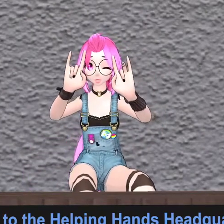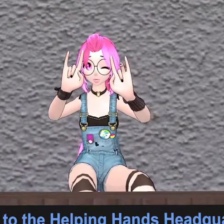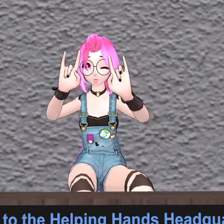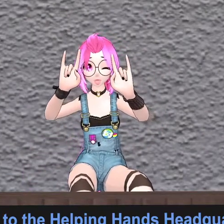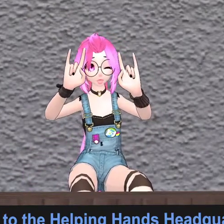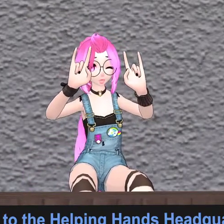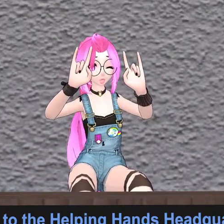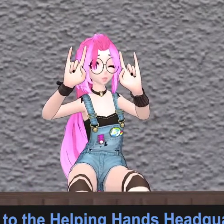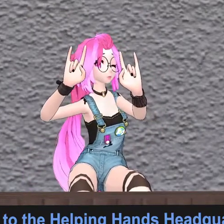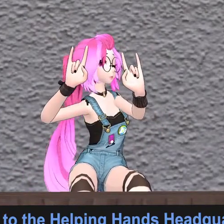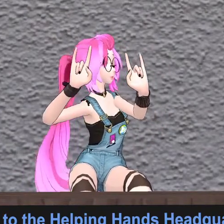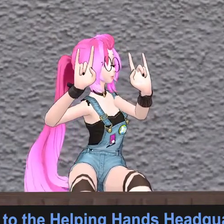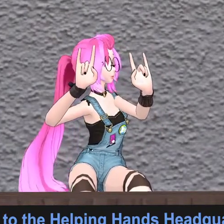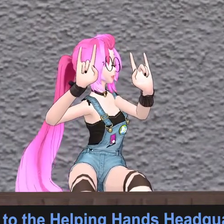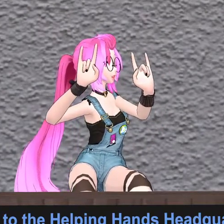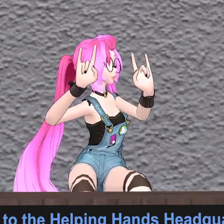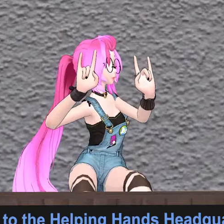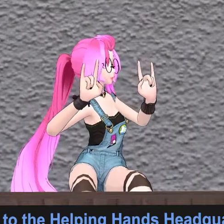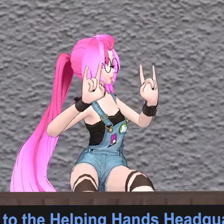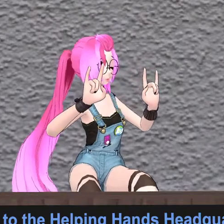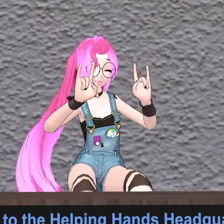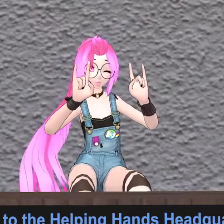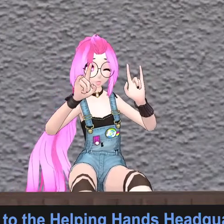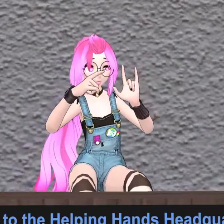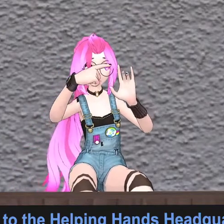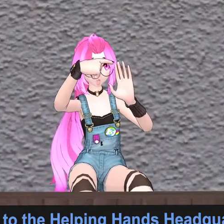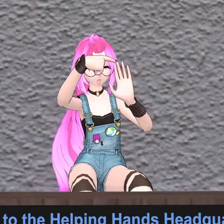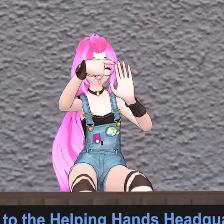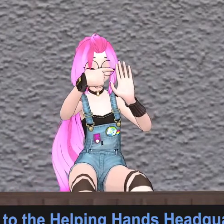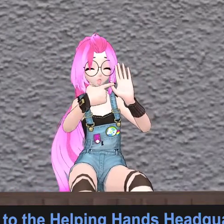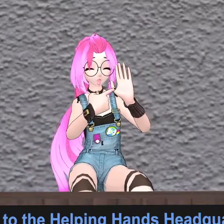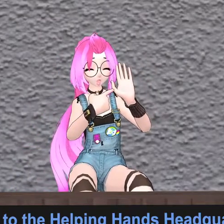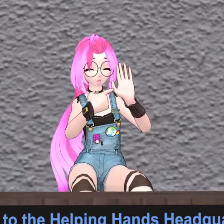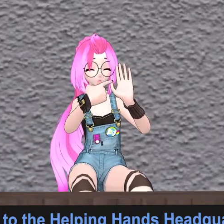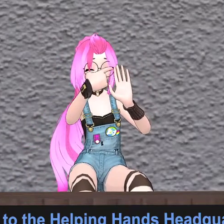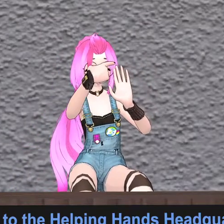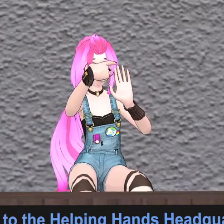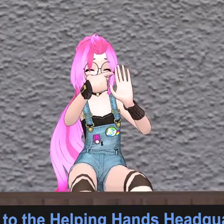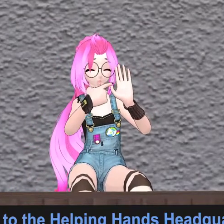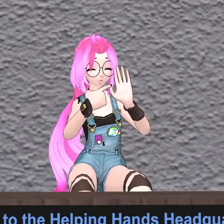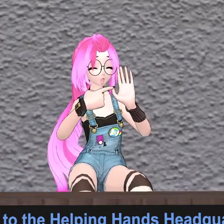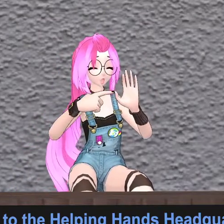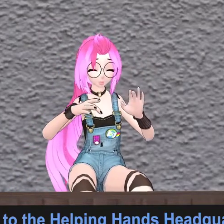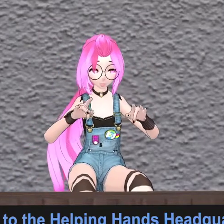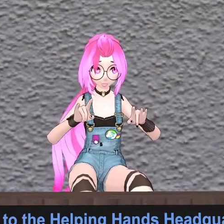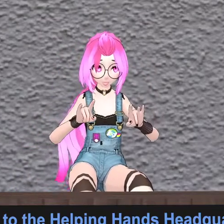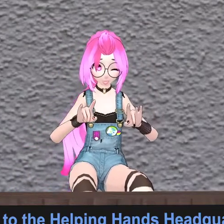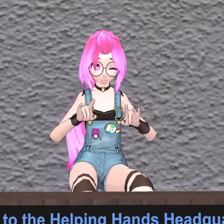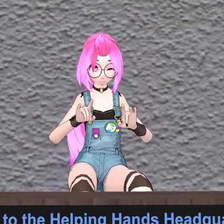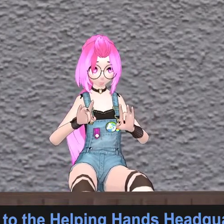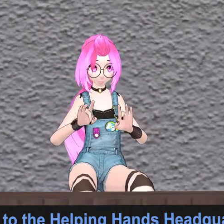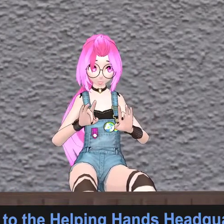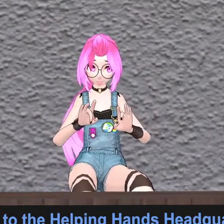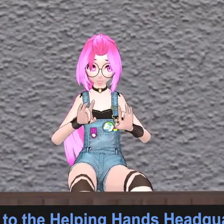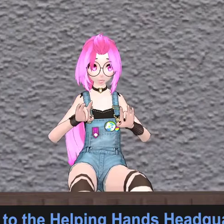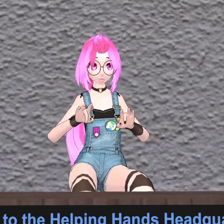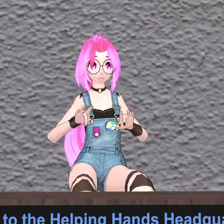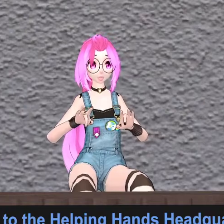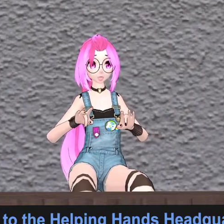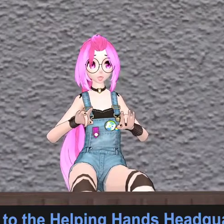use rock and roll, okay? Or you can indicate it like that, okay? So you're going to have your middle fingers connected to